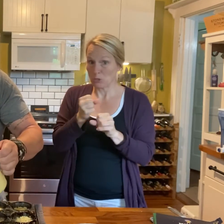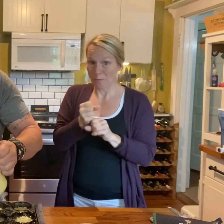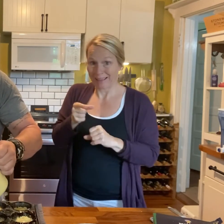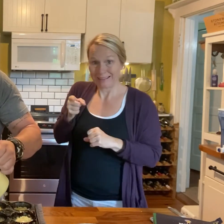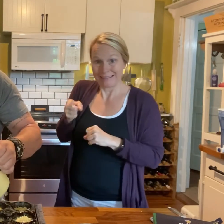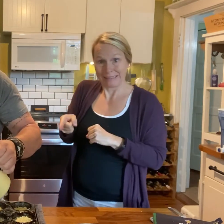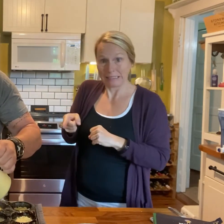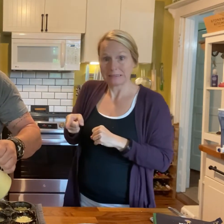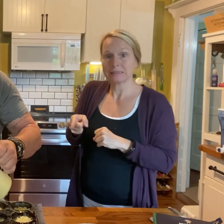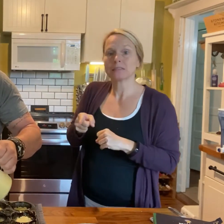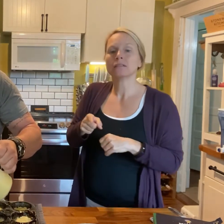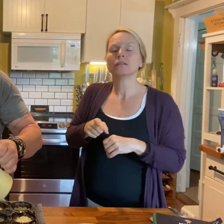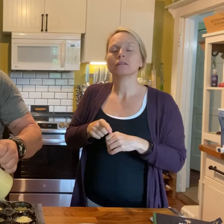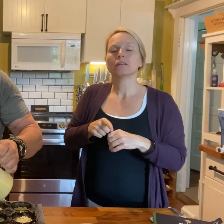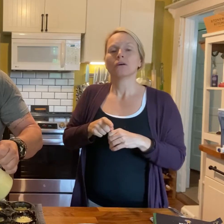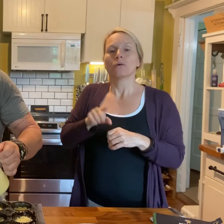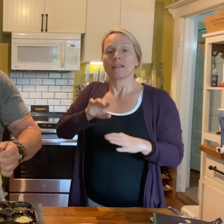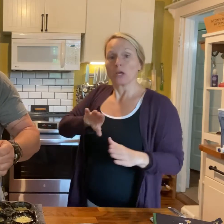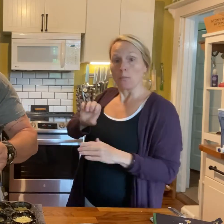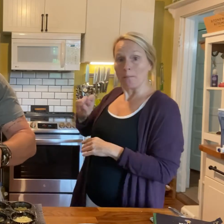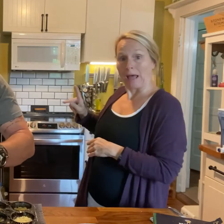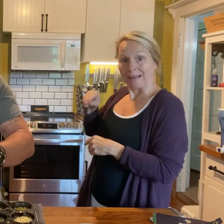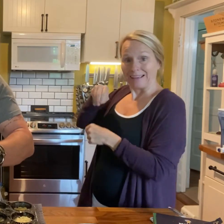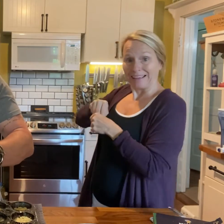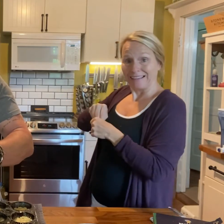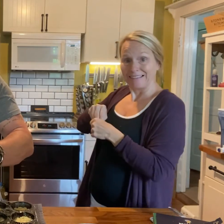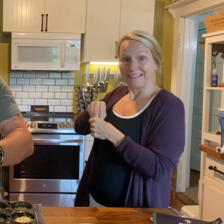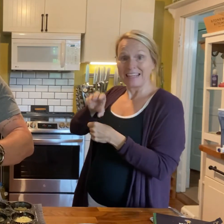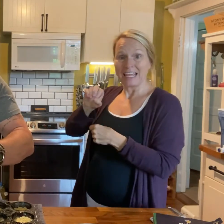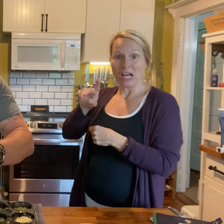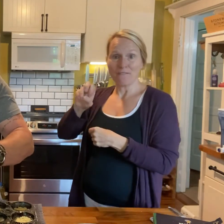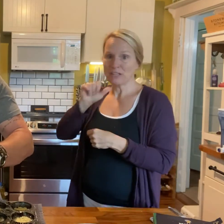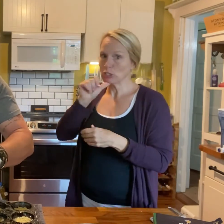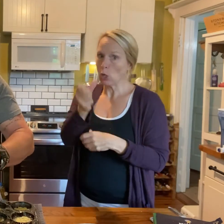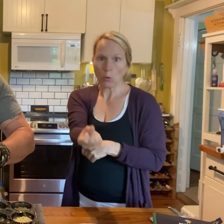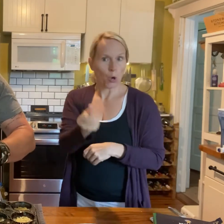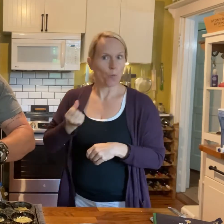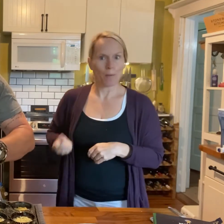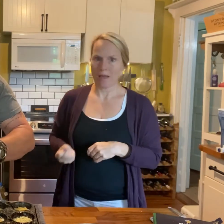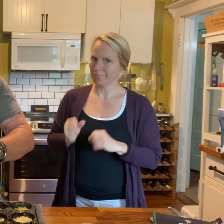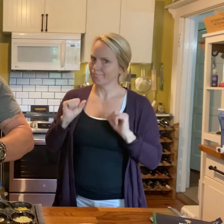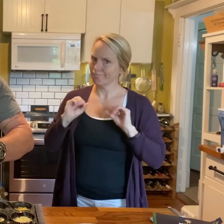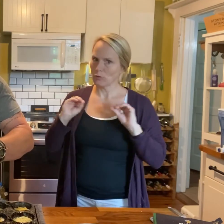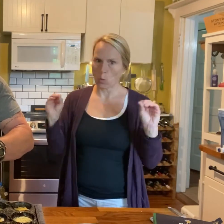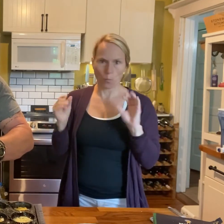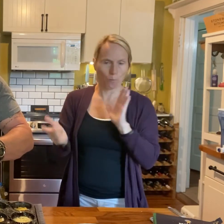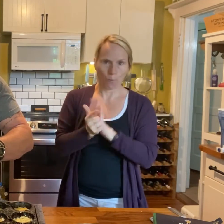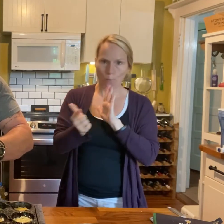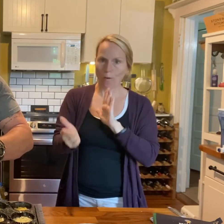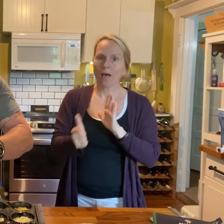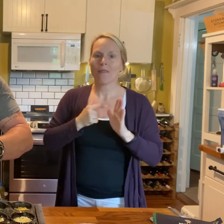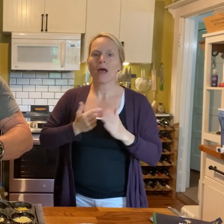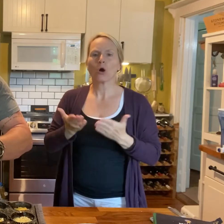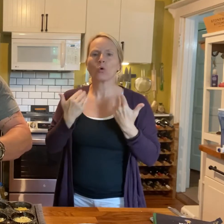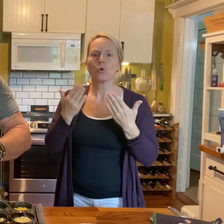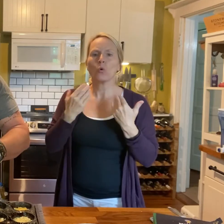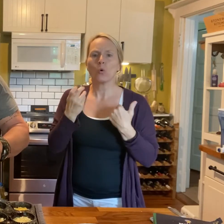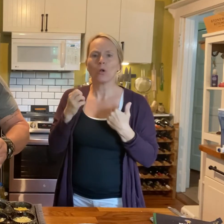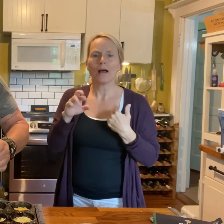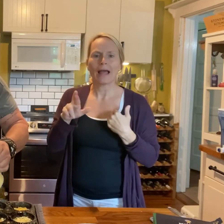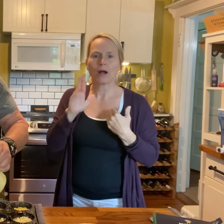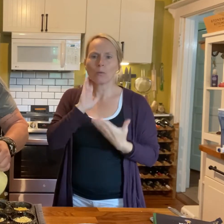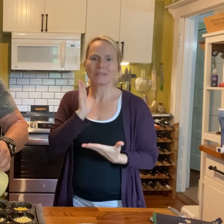puddings, once these go back in the oven, do not open the oven at all. That cool draft will